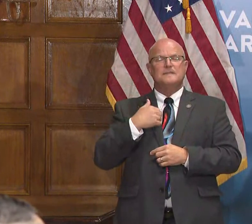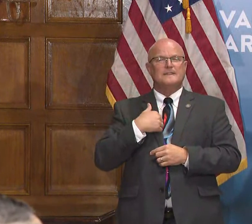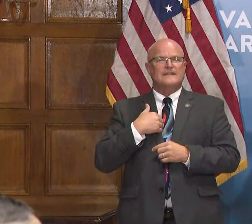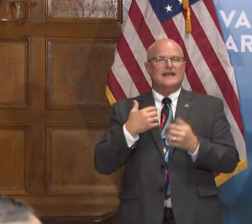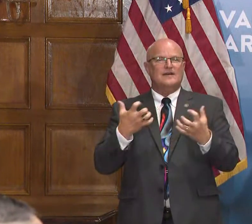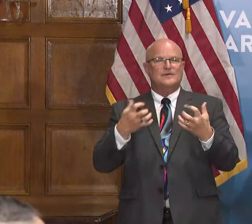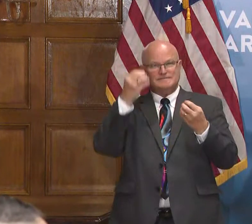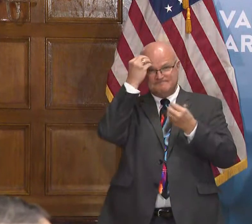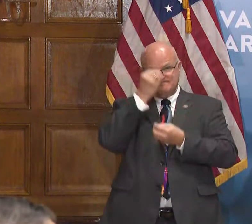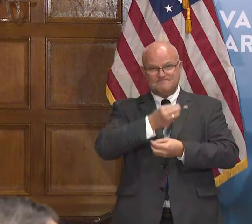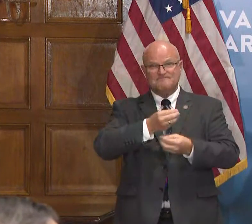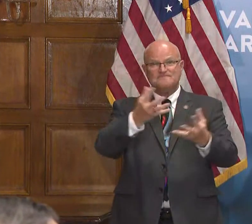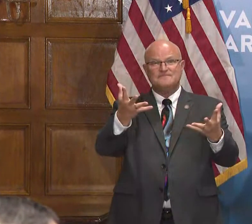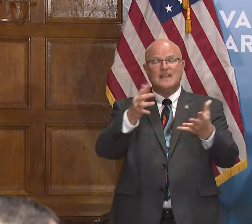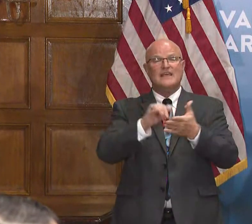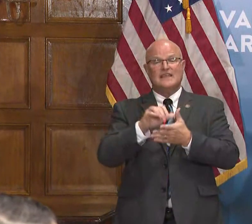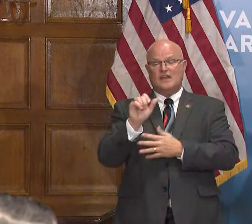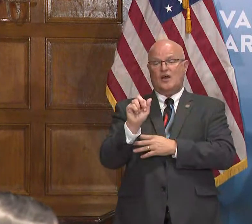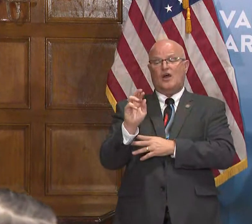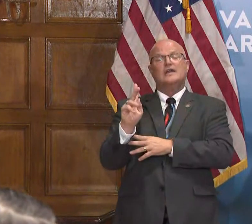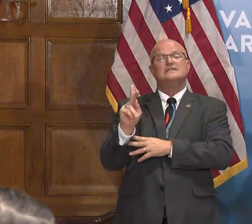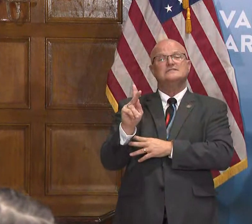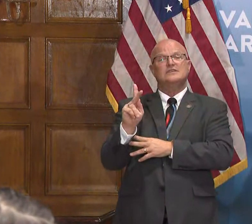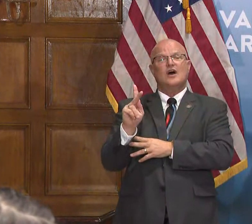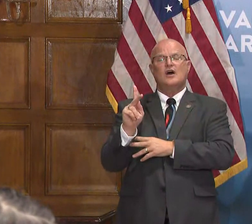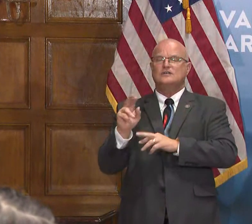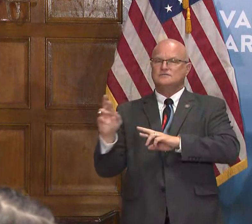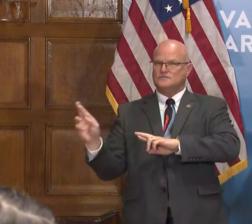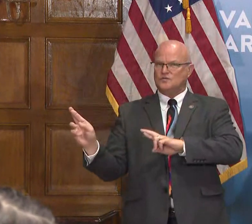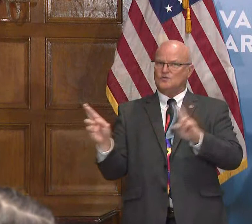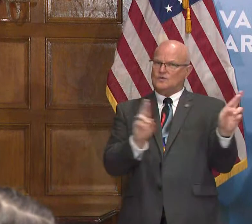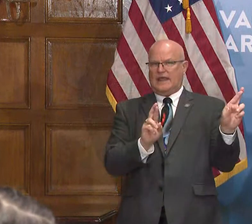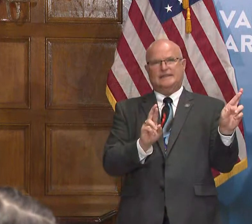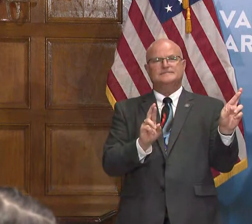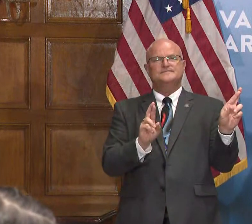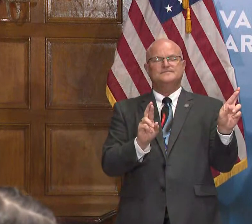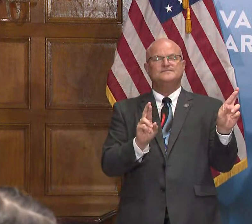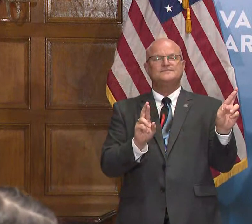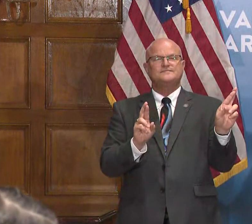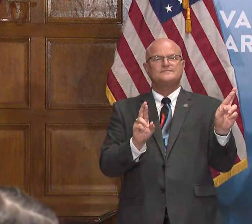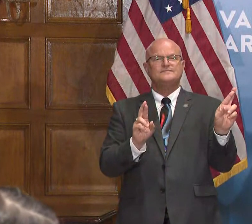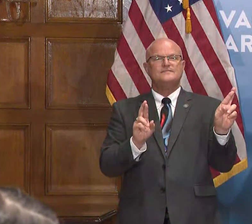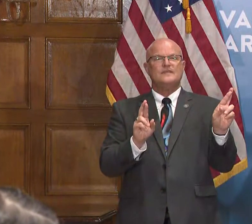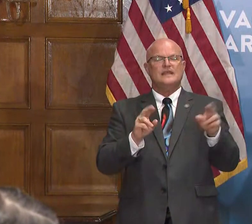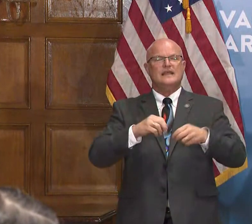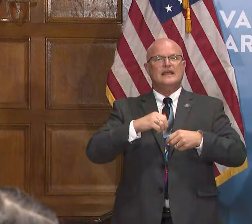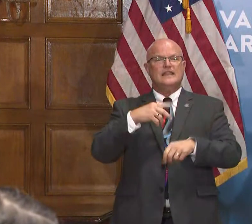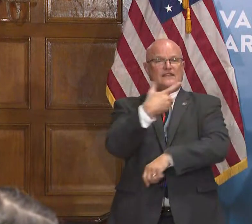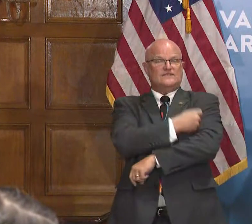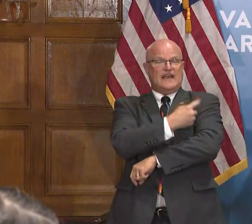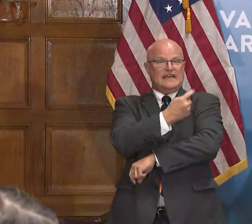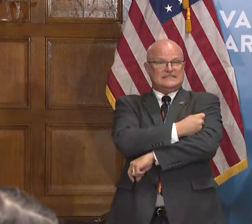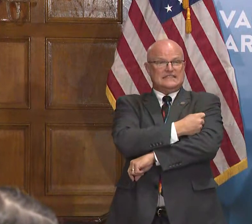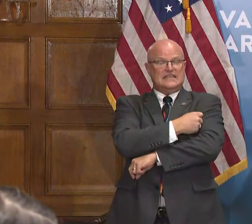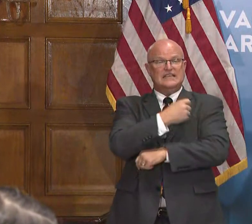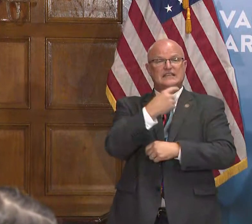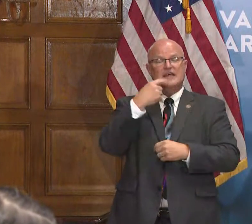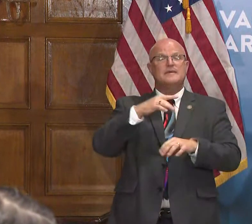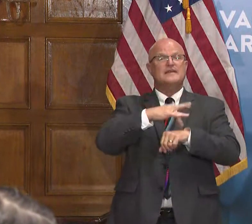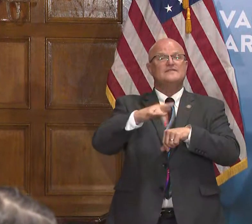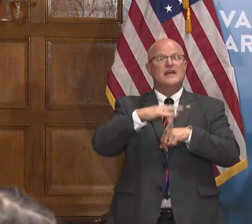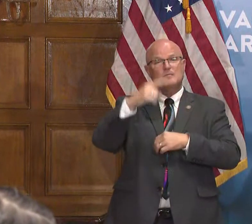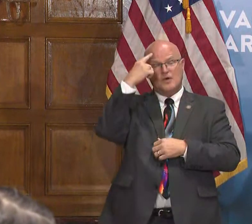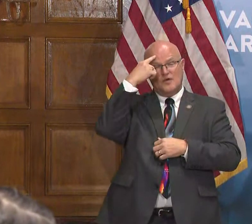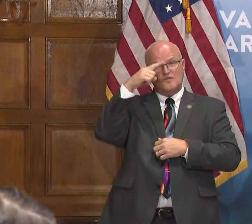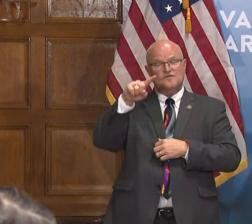to advise everyone that Arkansas is well prepared to get out the vaccines and make them